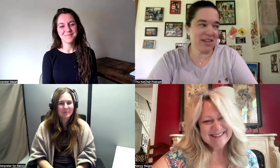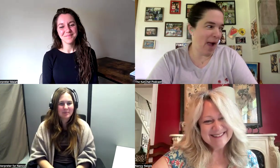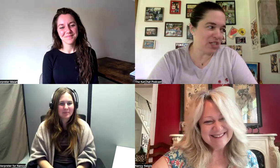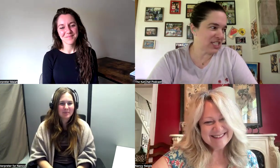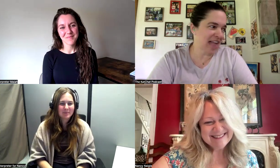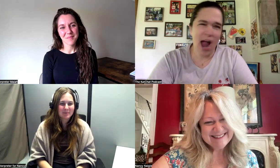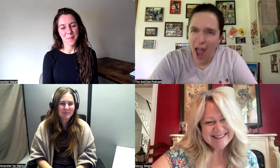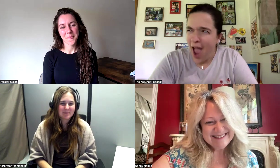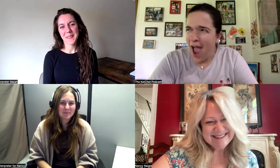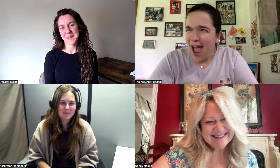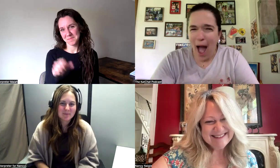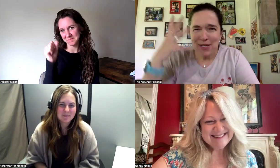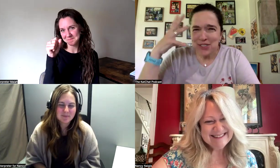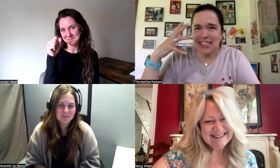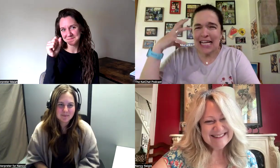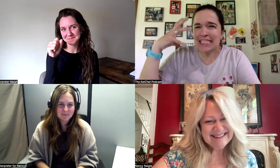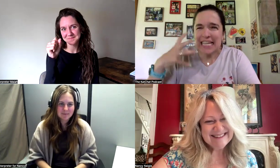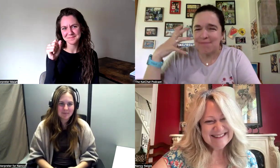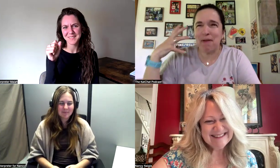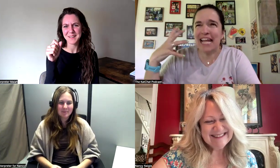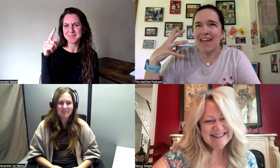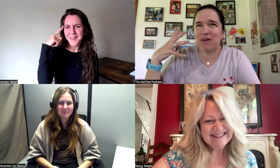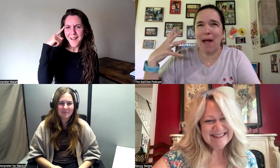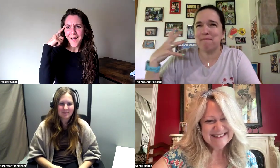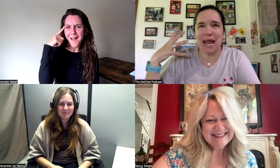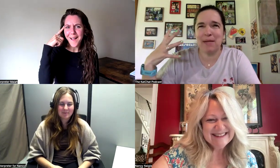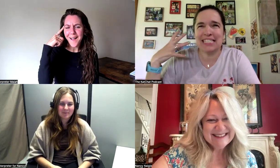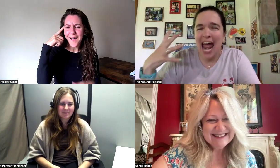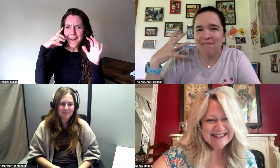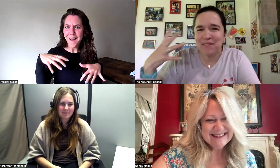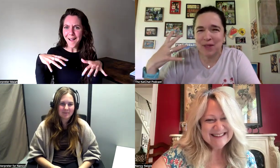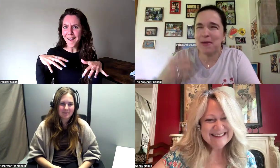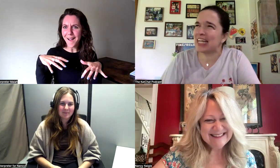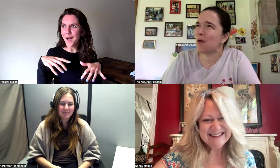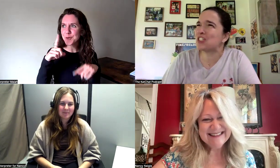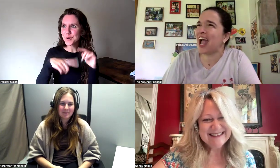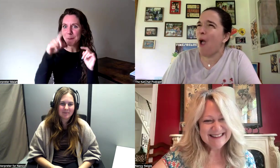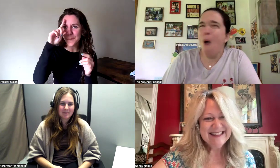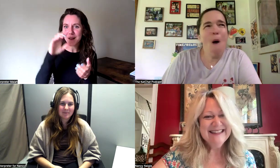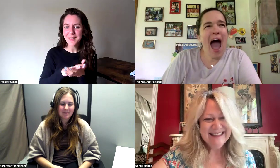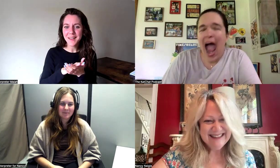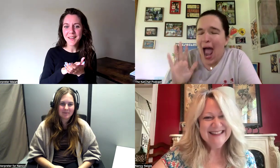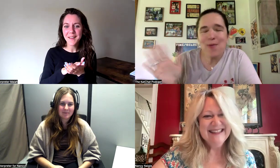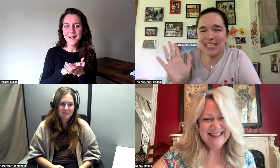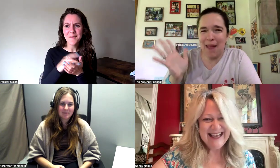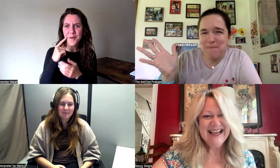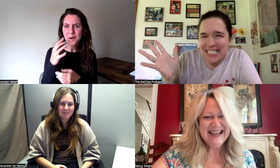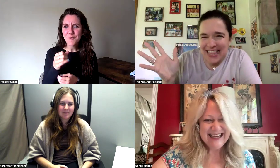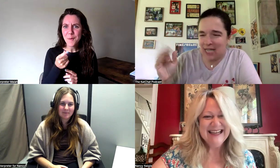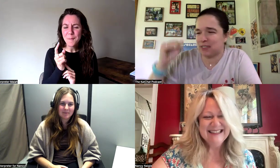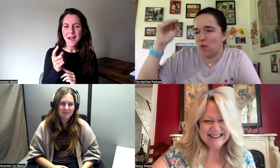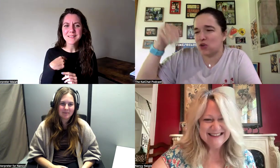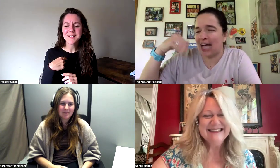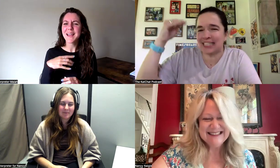Yeah, definitely. I was just in disbelief for like maybe 10, 15 minutes. I was just like, how did I